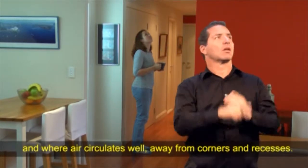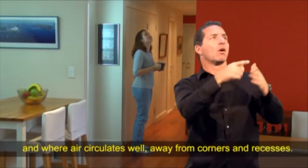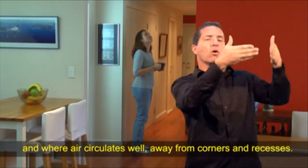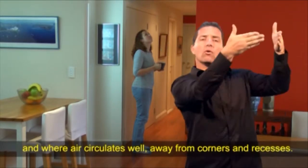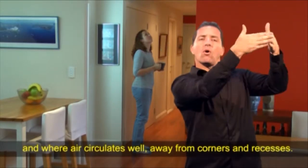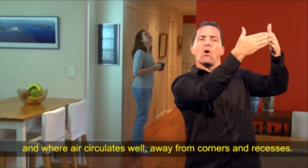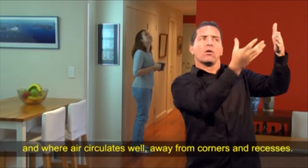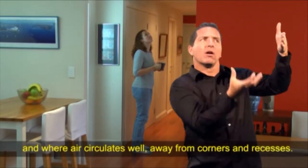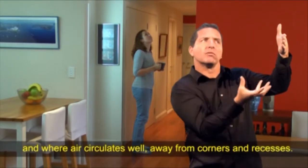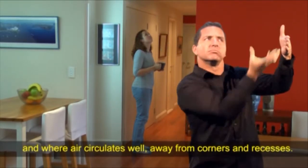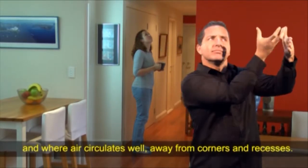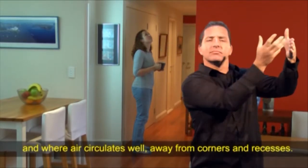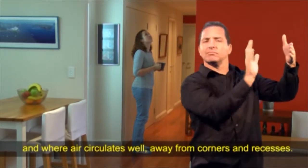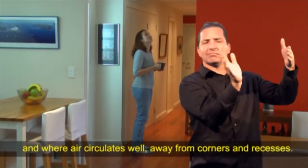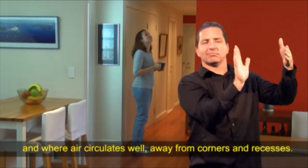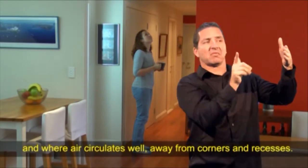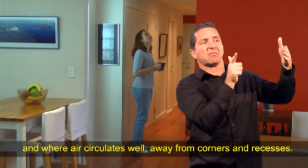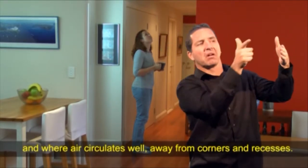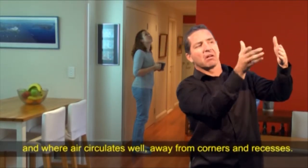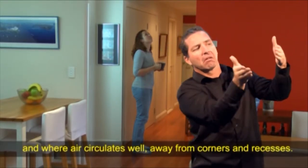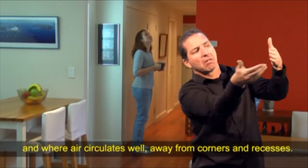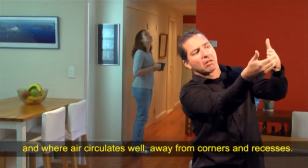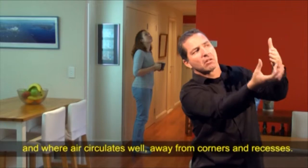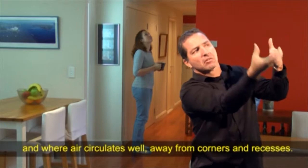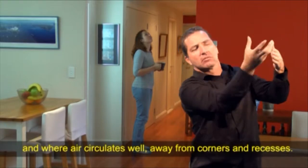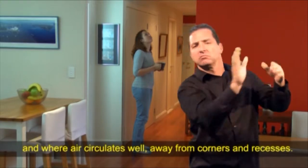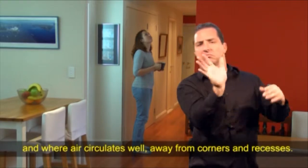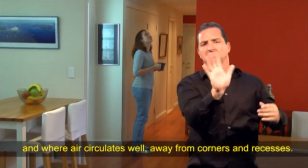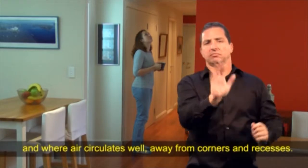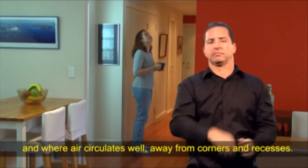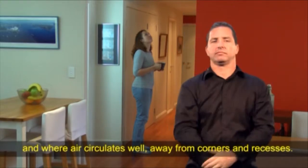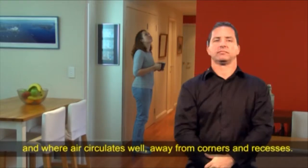well, away from corners and recesses.